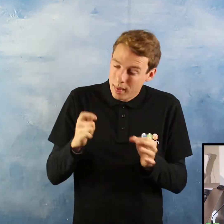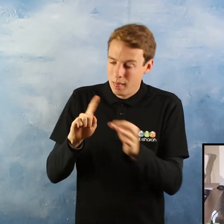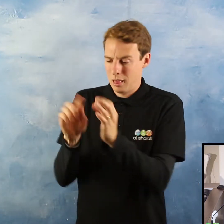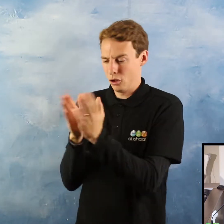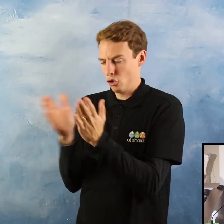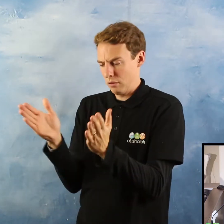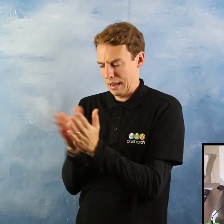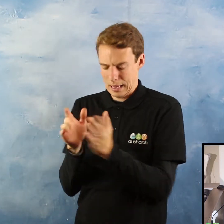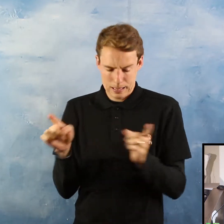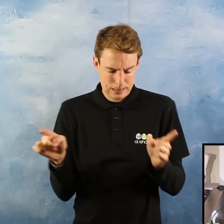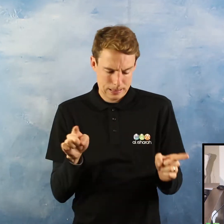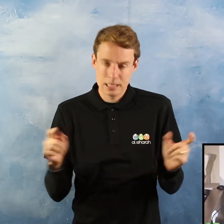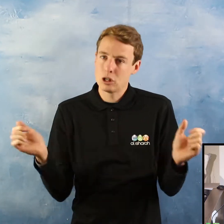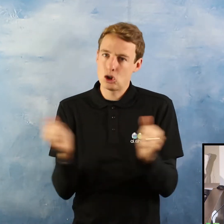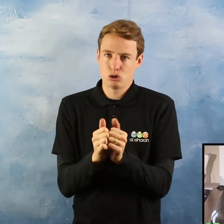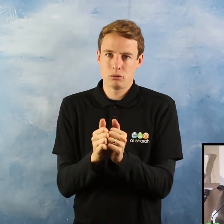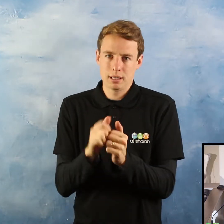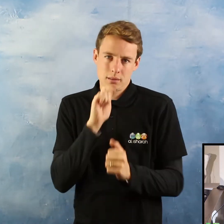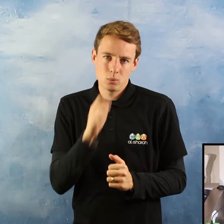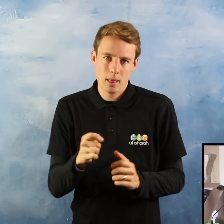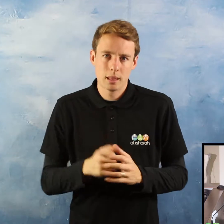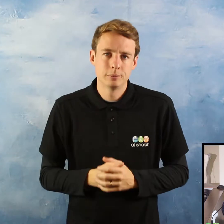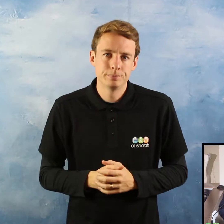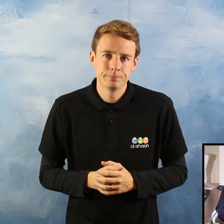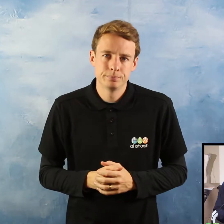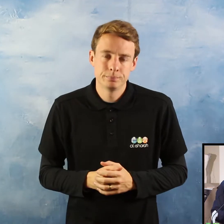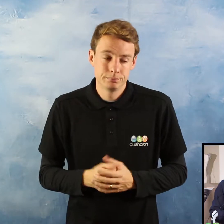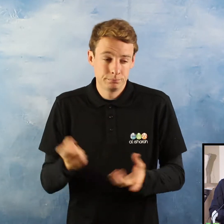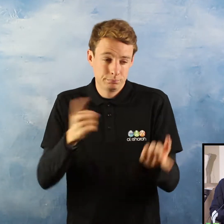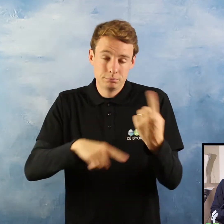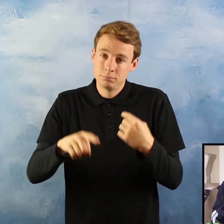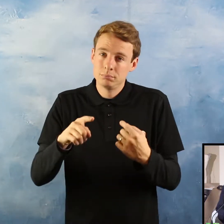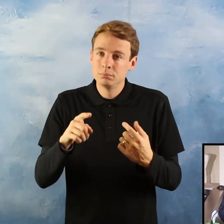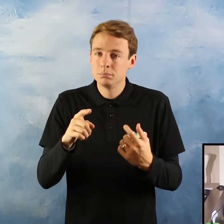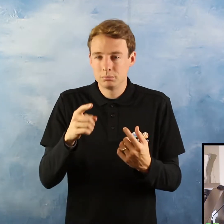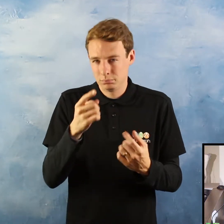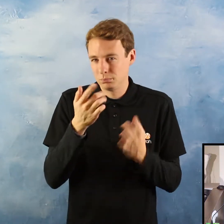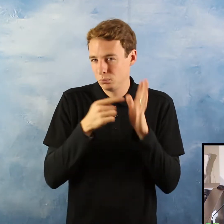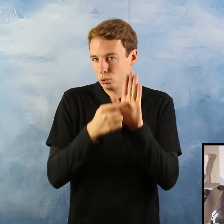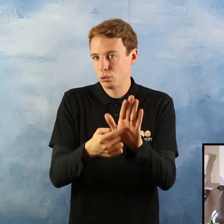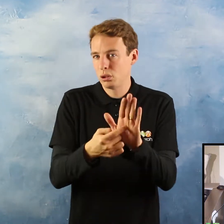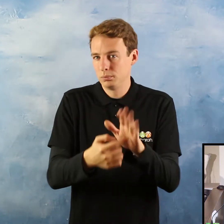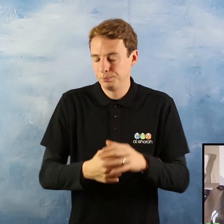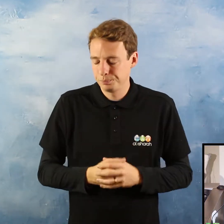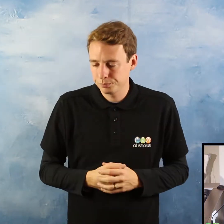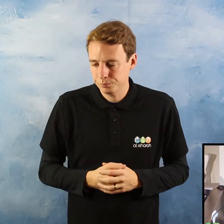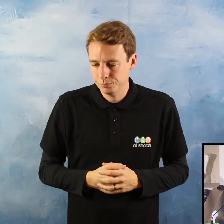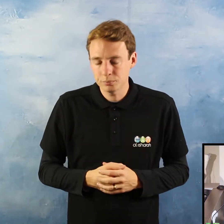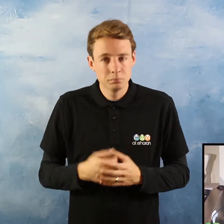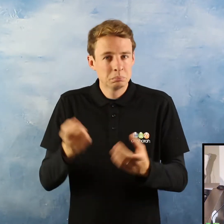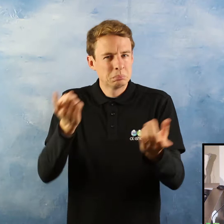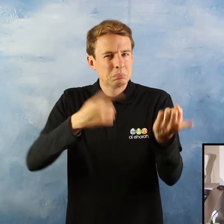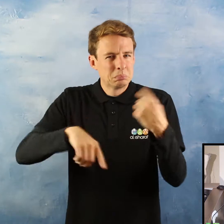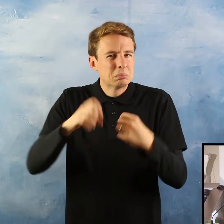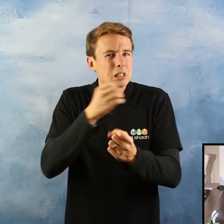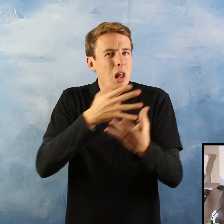must have this confidence. And I give you evidence. A lot of you have read this news,